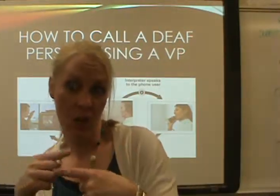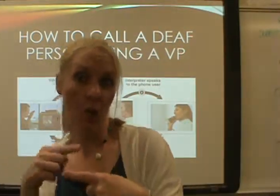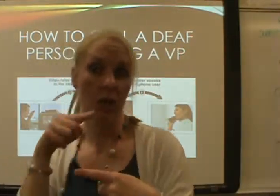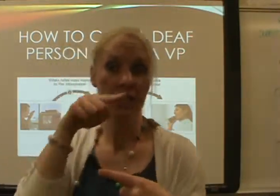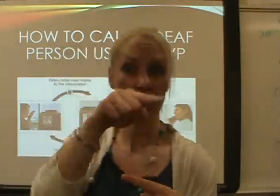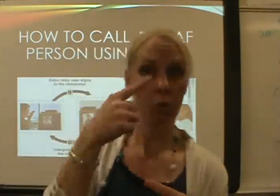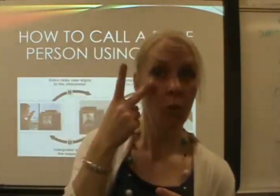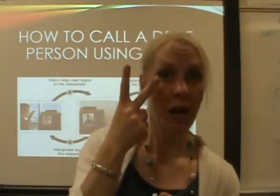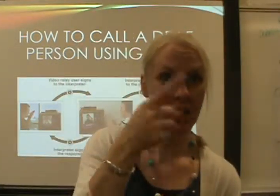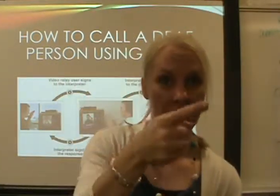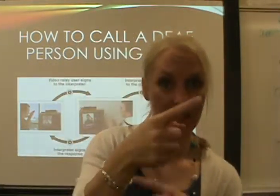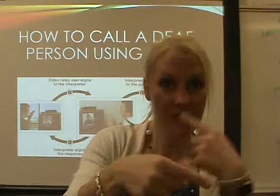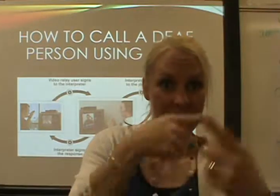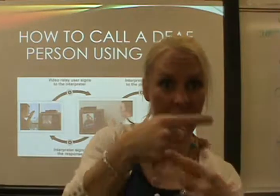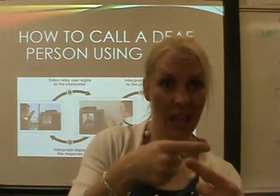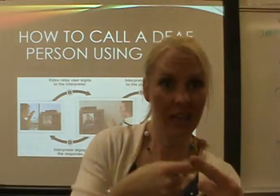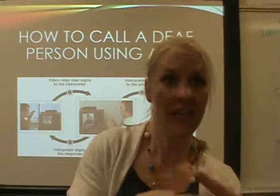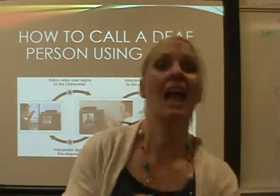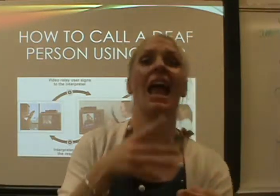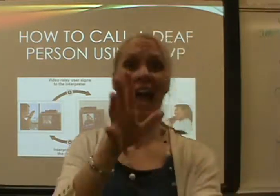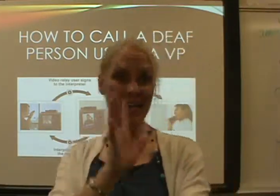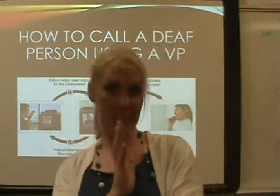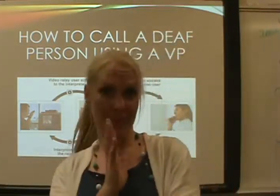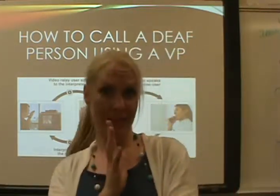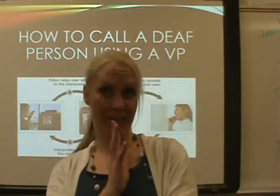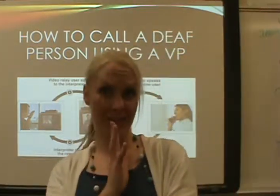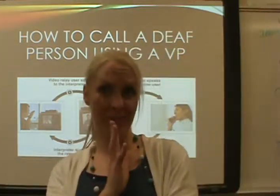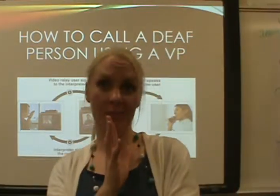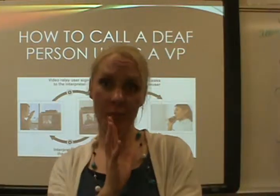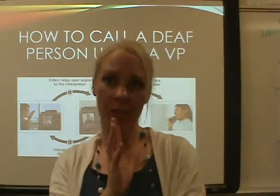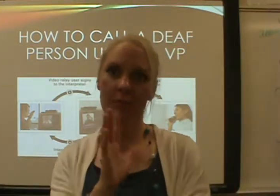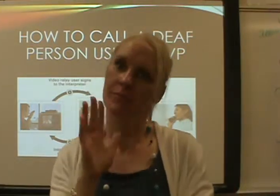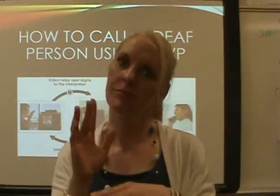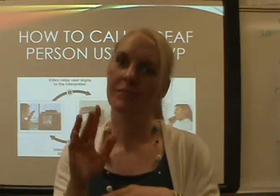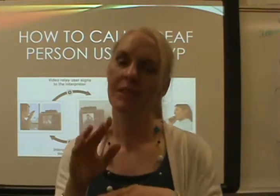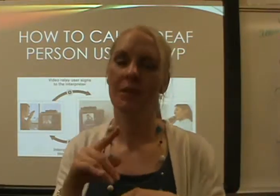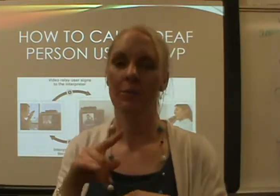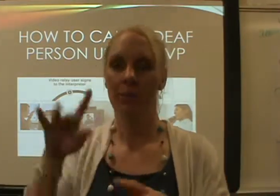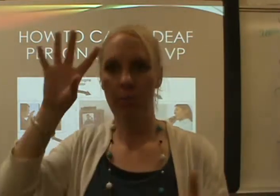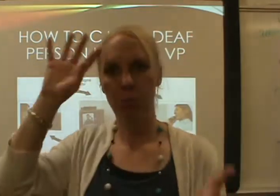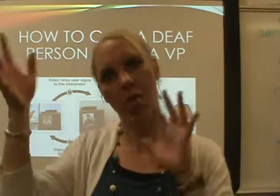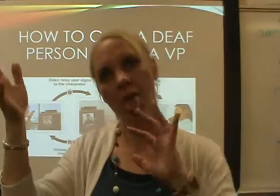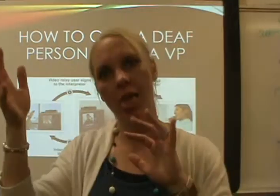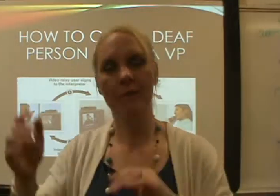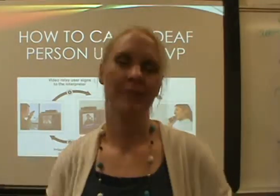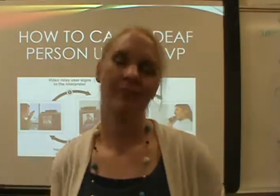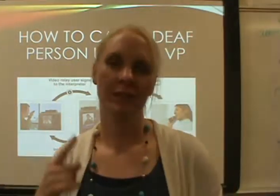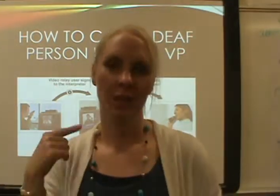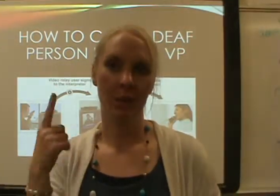while he's watching him sign and speak, right? A little bit